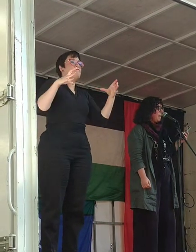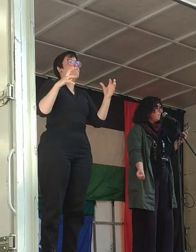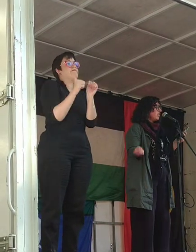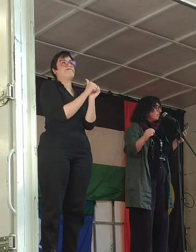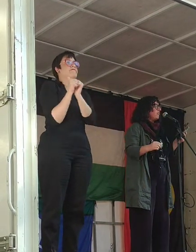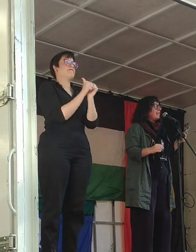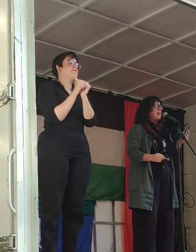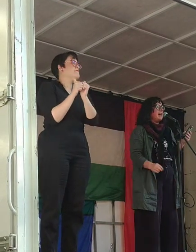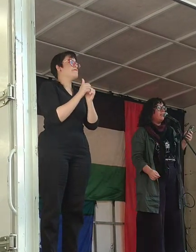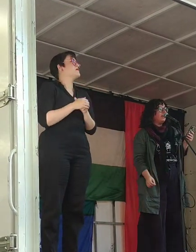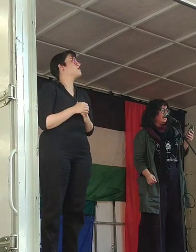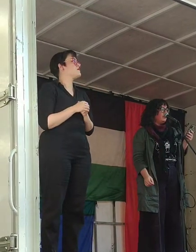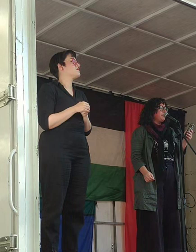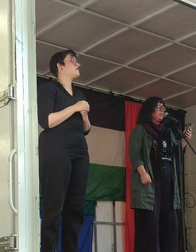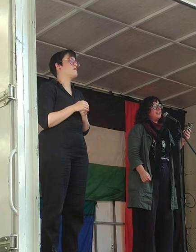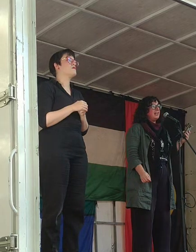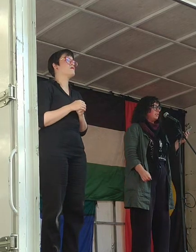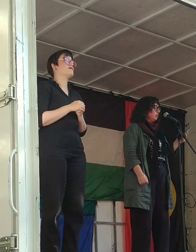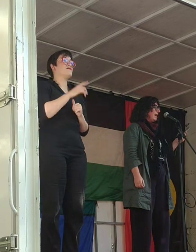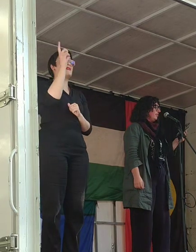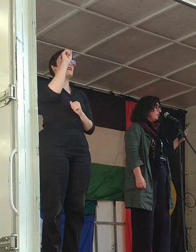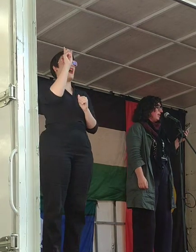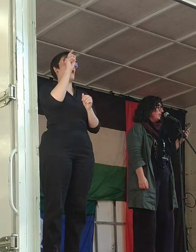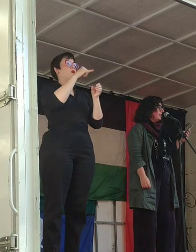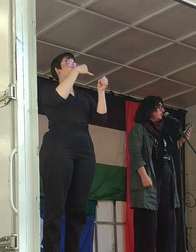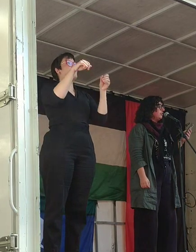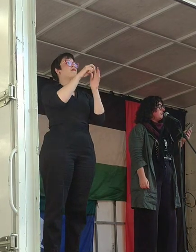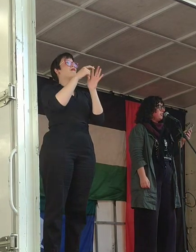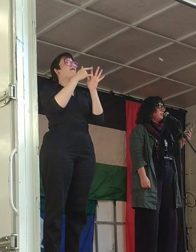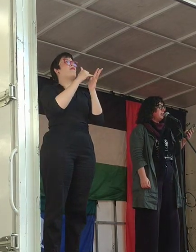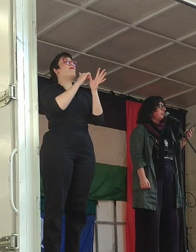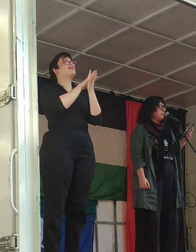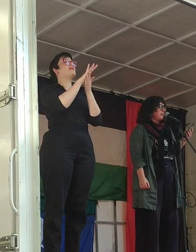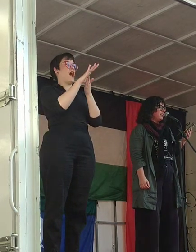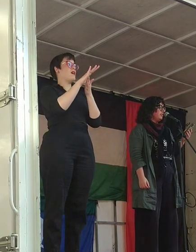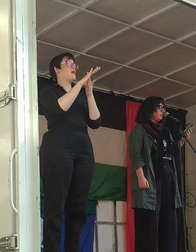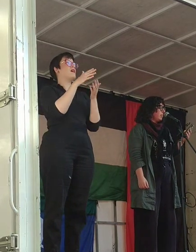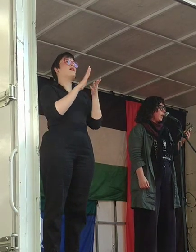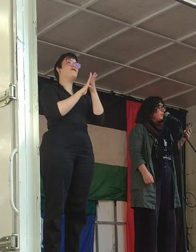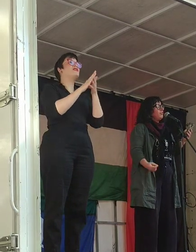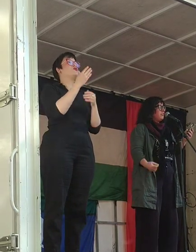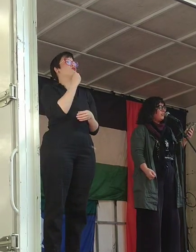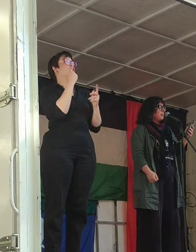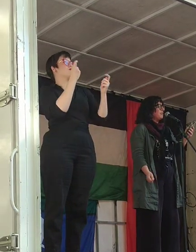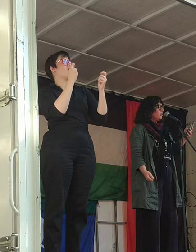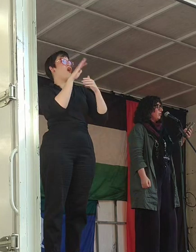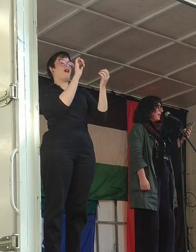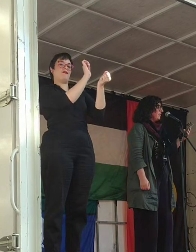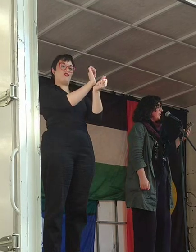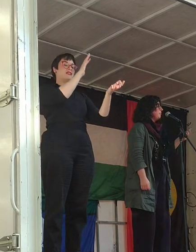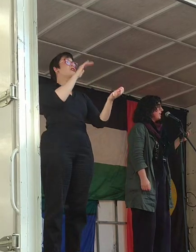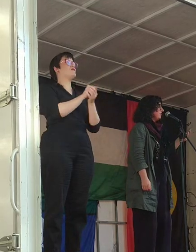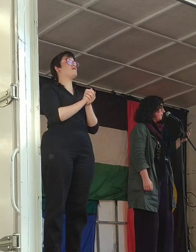humbly. Right now is Pesach, or Passover, the Jewish festival of liberation. Jewish festival,